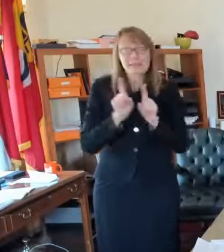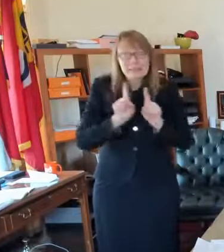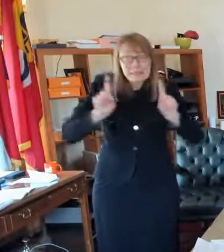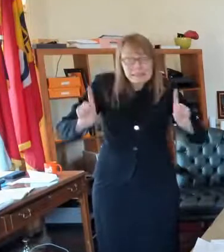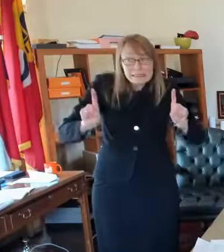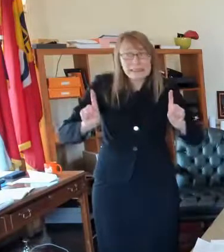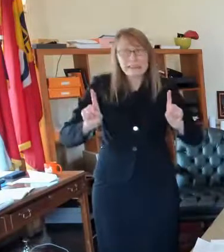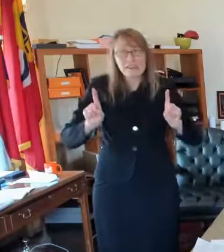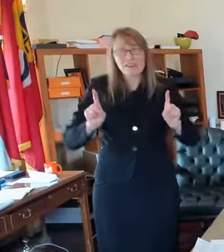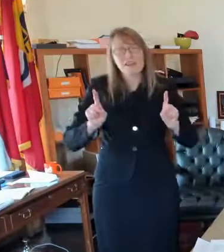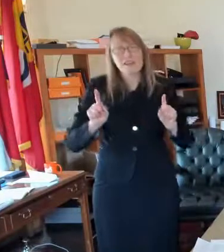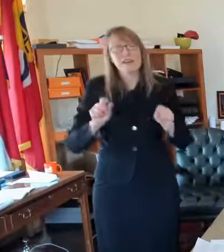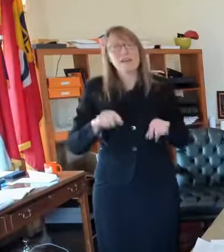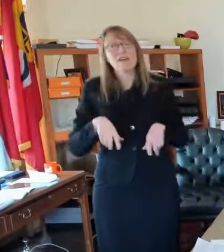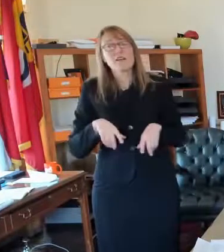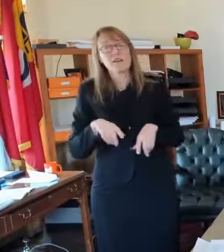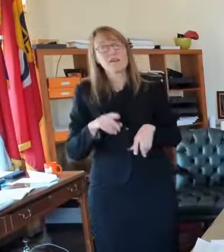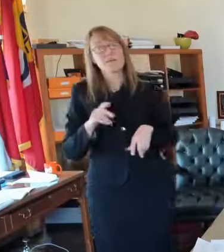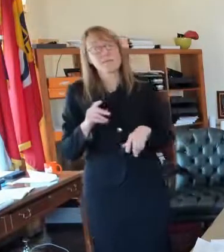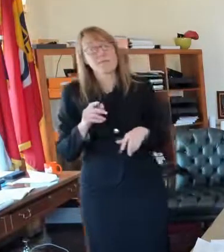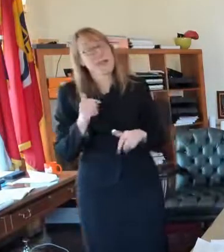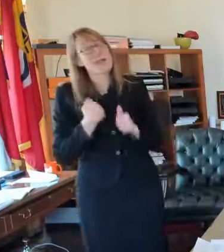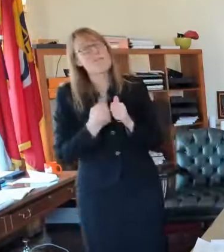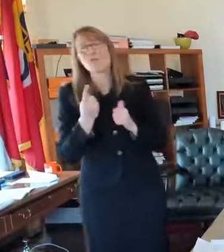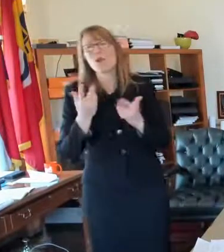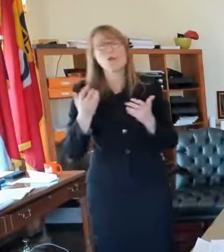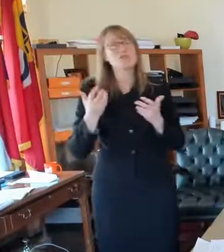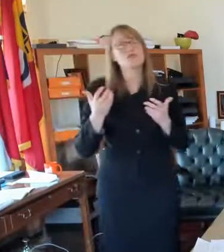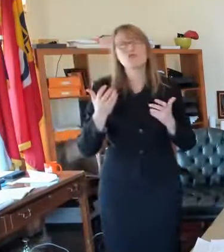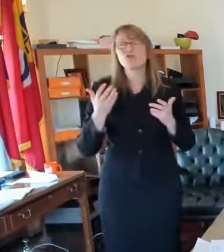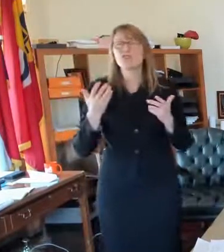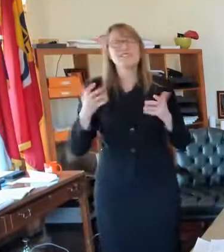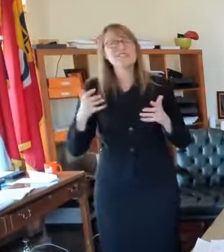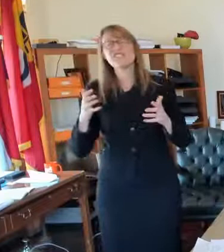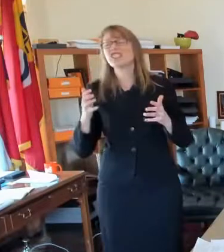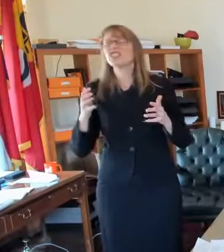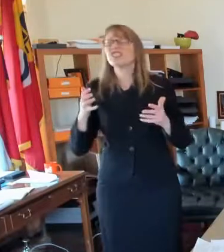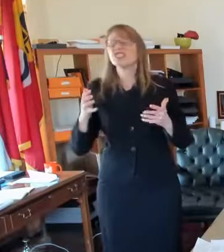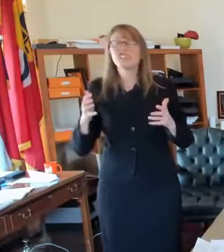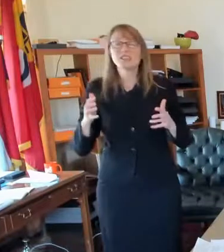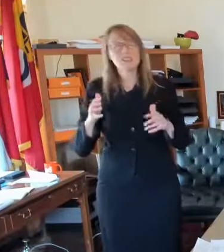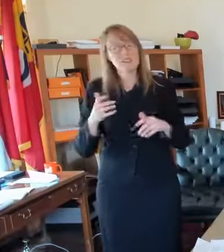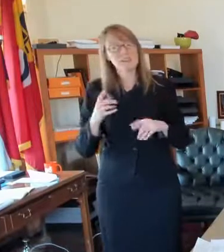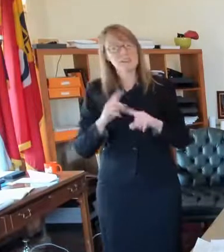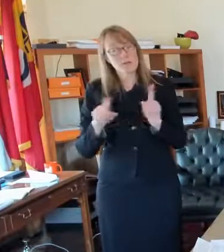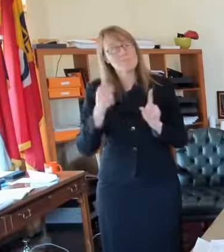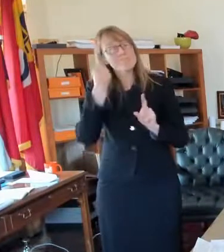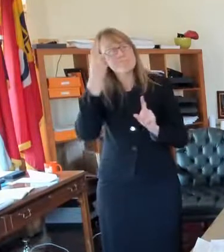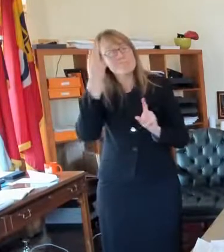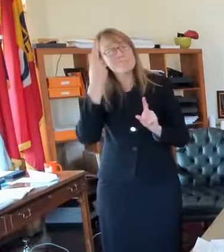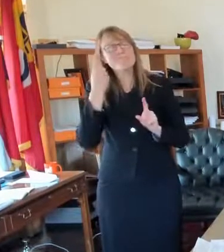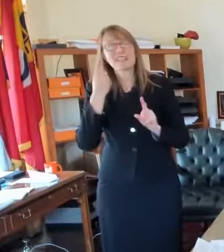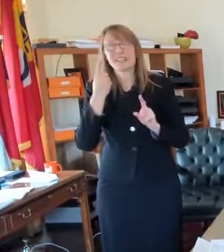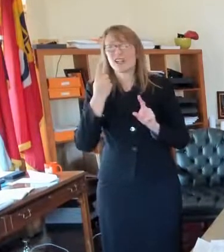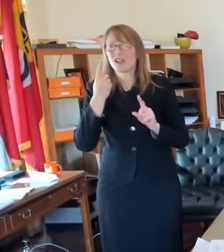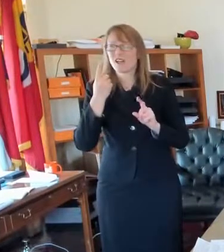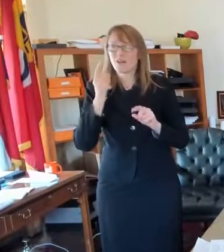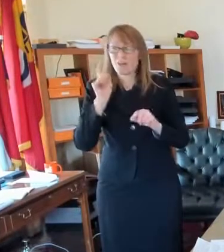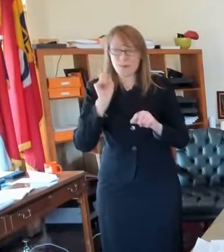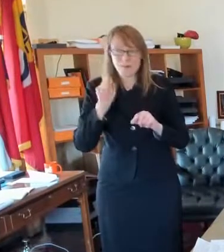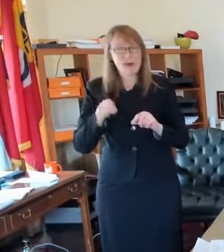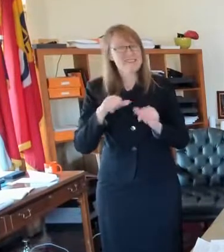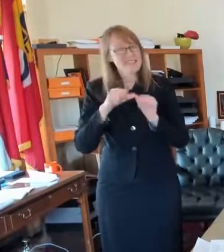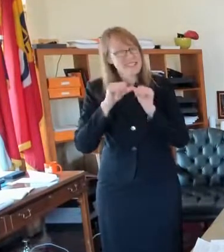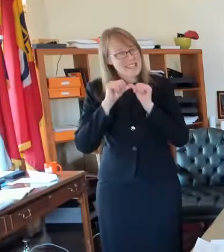because everybody's trying to get over that finish line, and that is still a ways off. You probably saw on the news